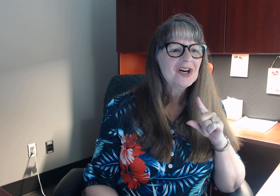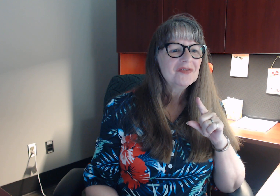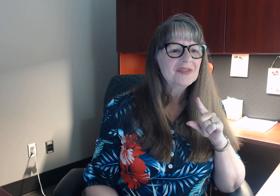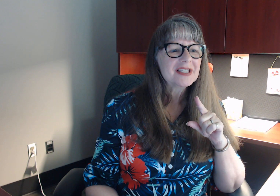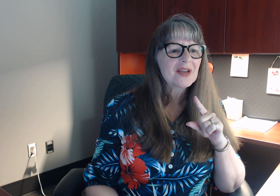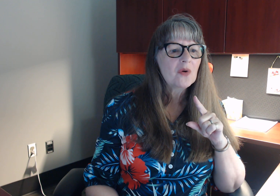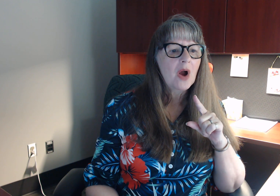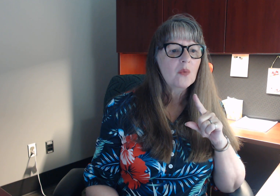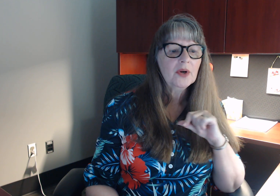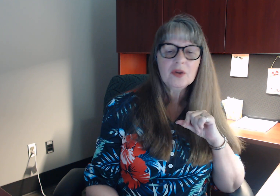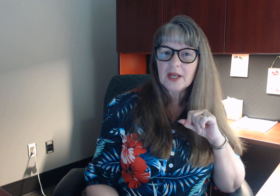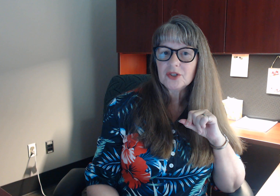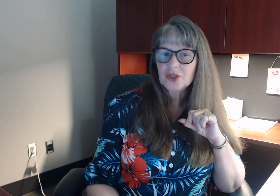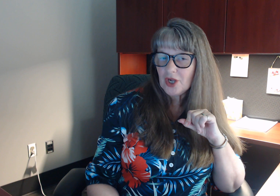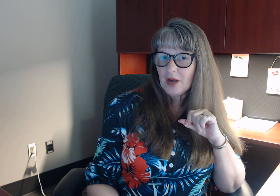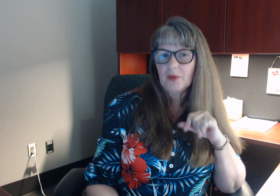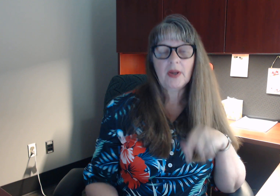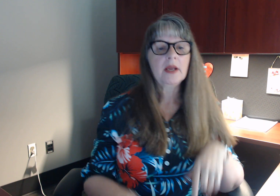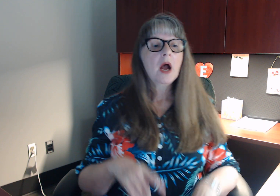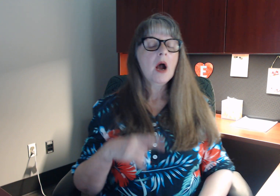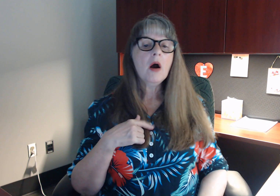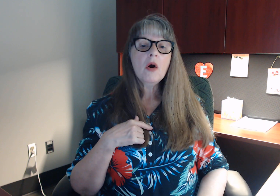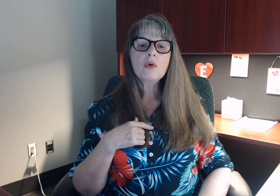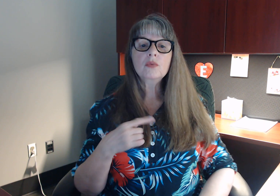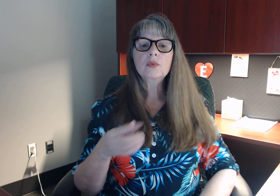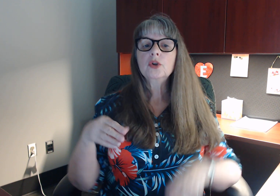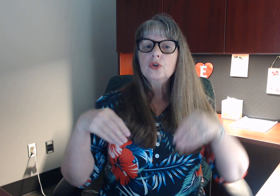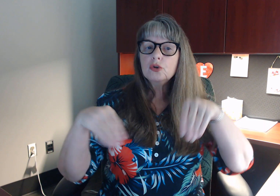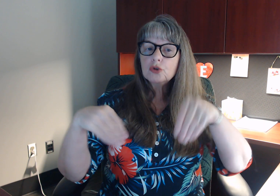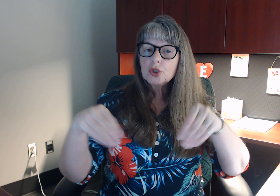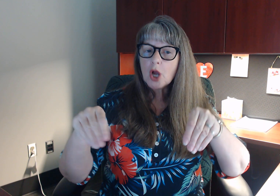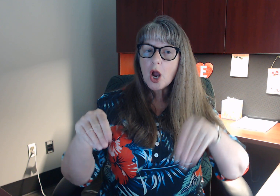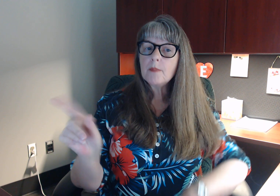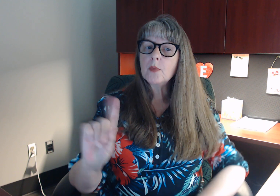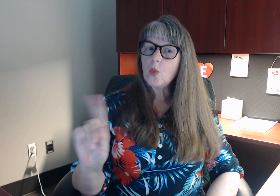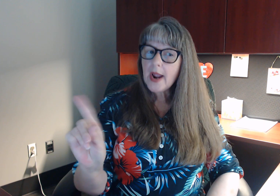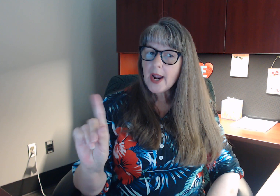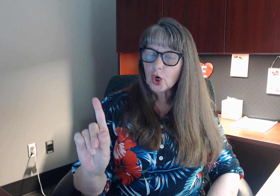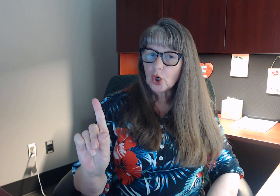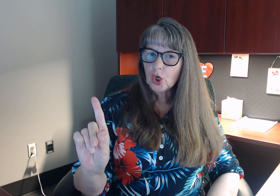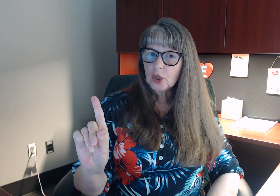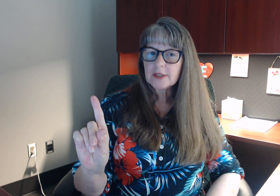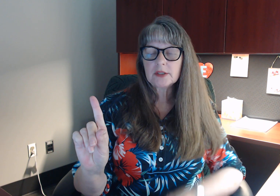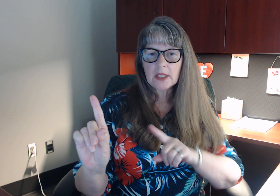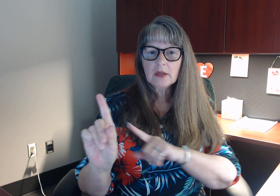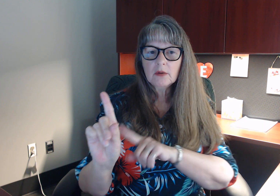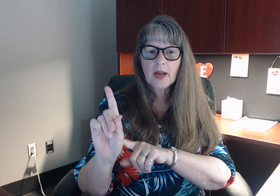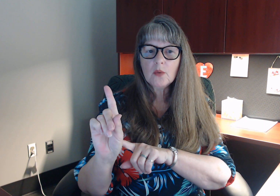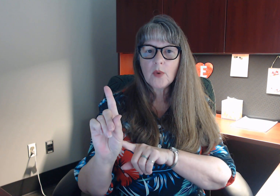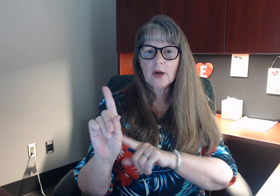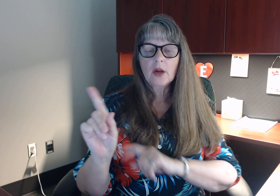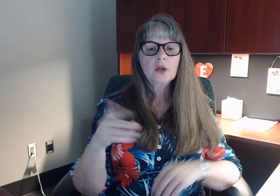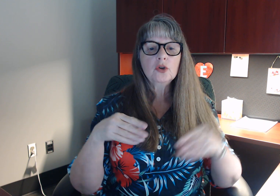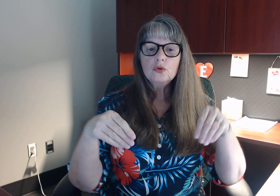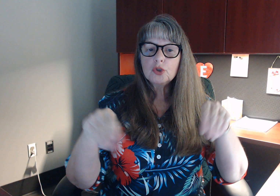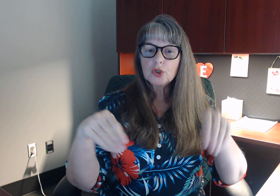of, say, where do you like to shop? Okay. Oh, you shop where? See, right? Where? You